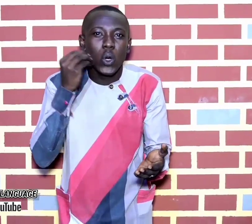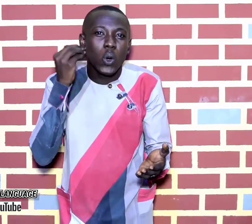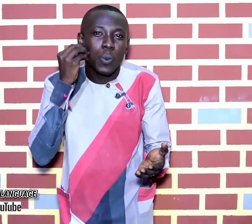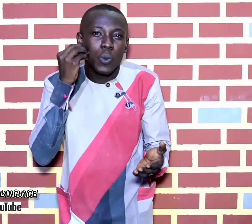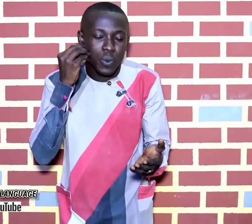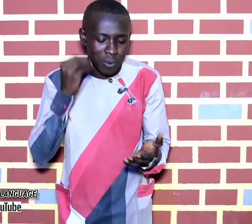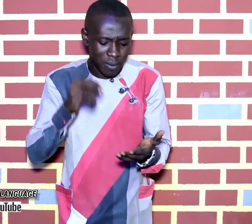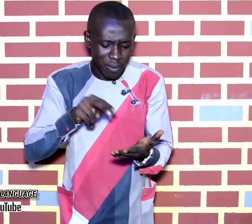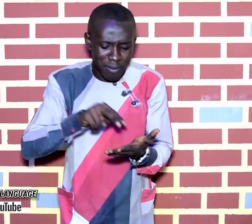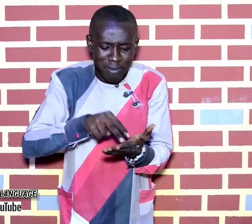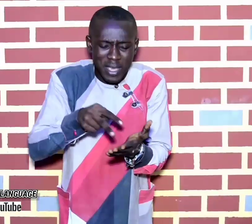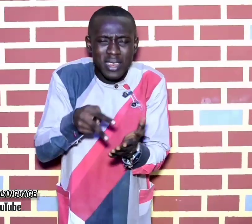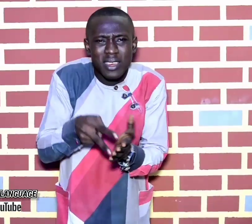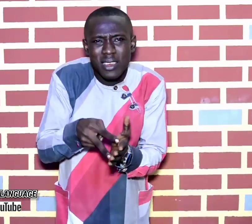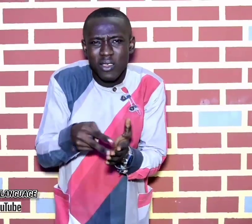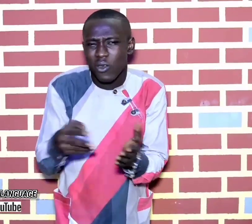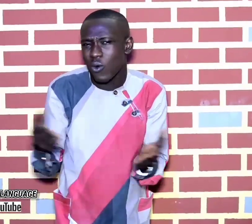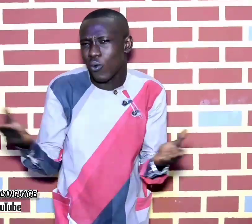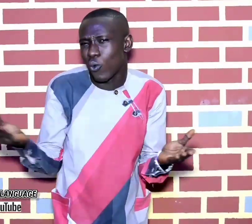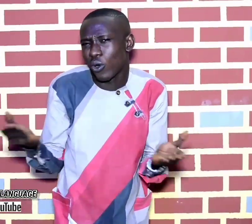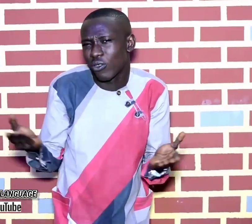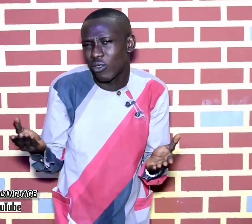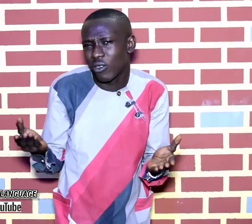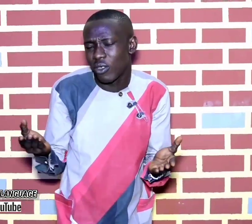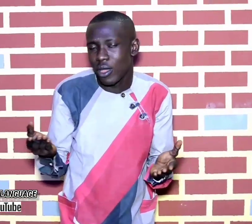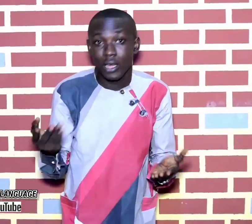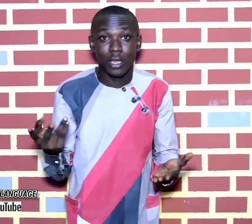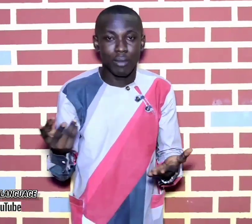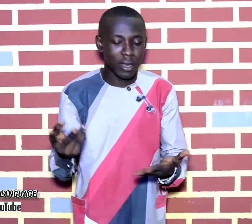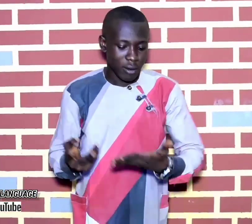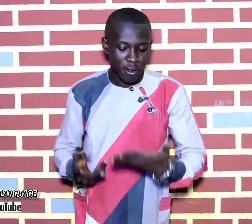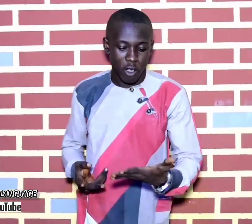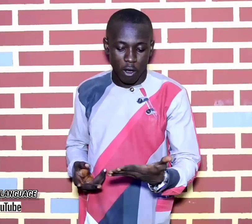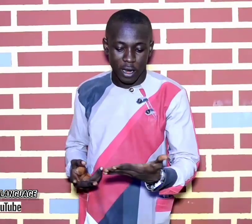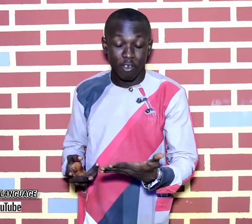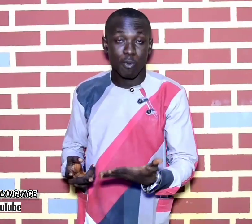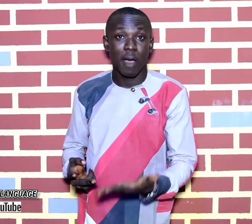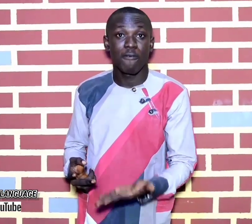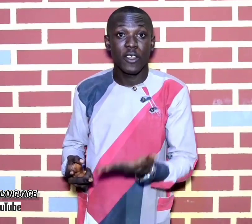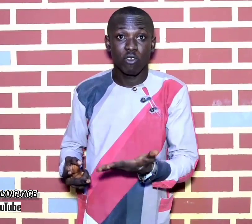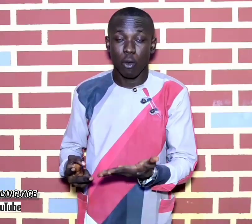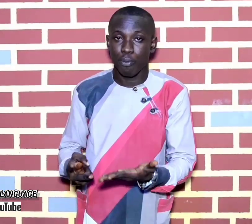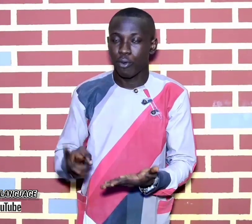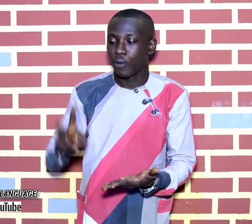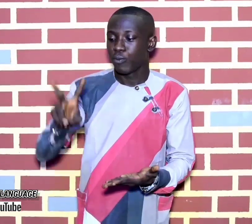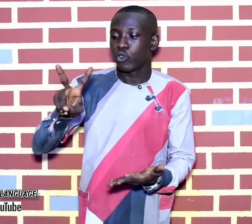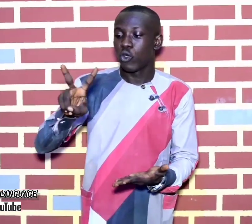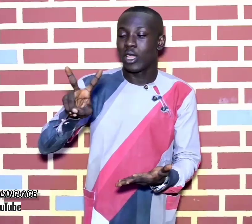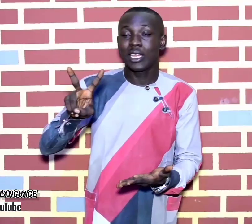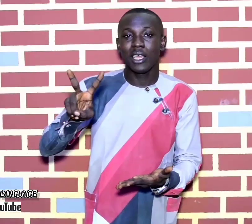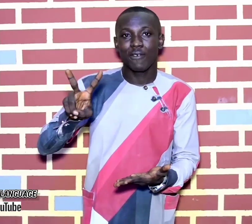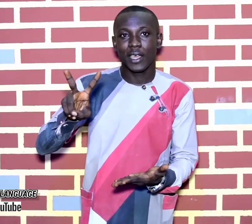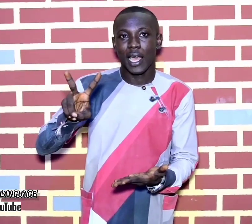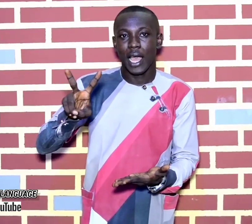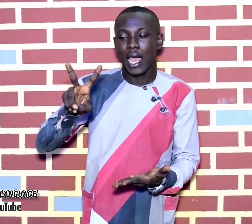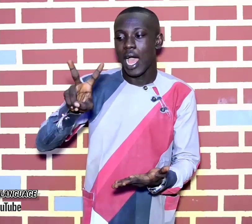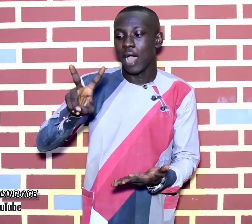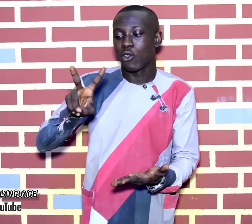Home mean what? They mean your left palm face up, your index finger and your